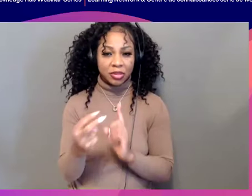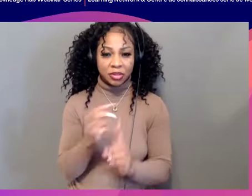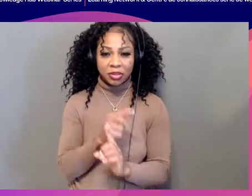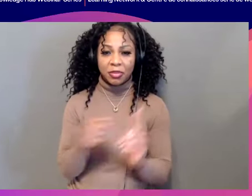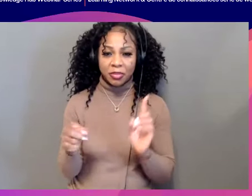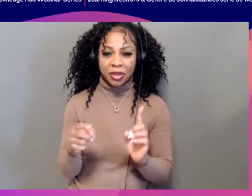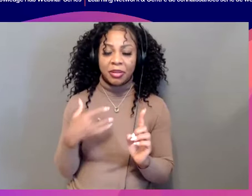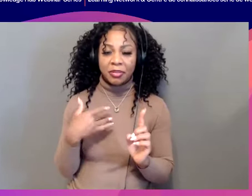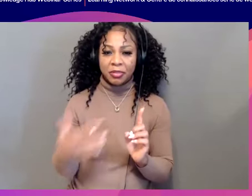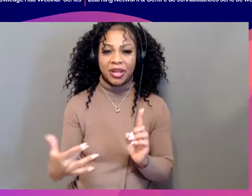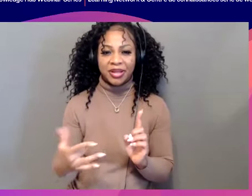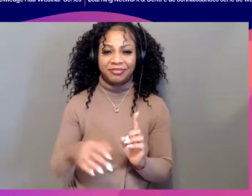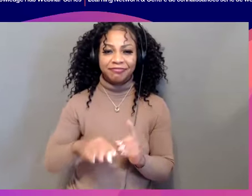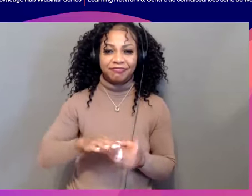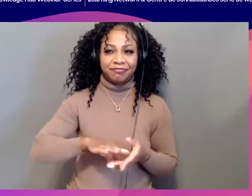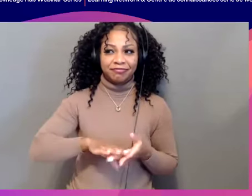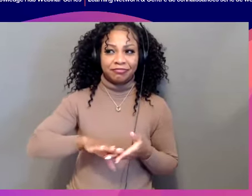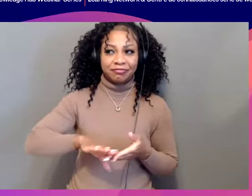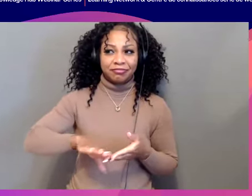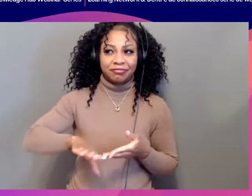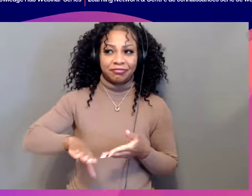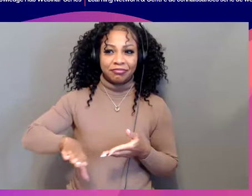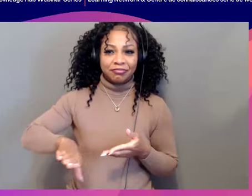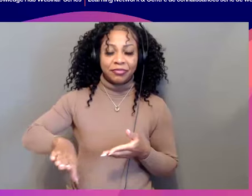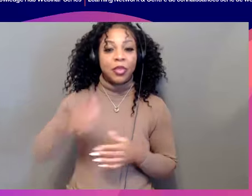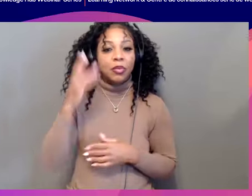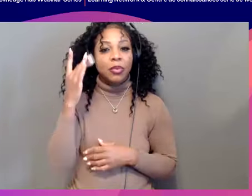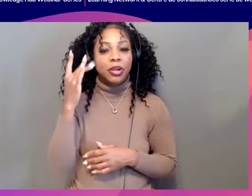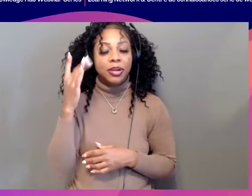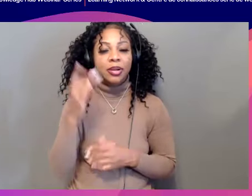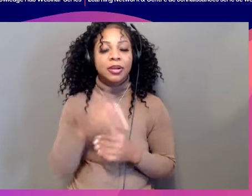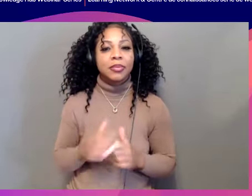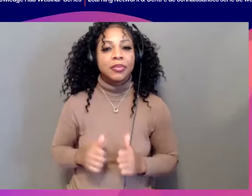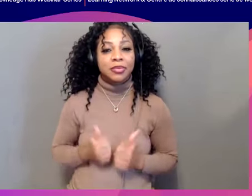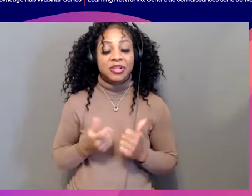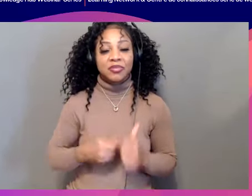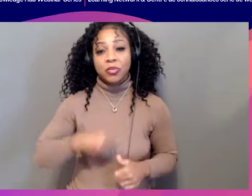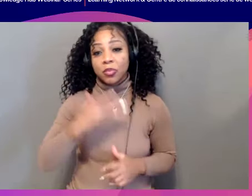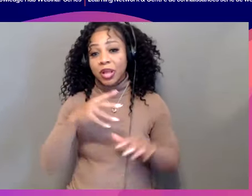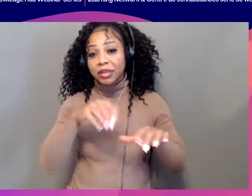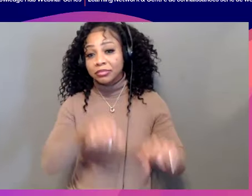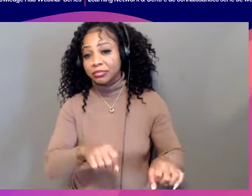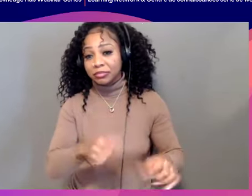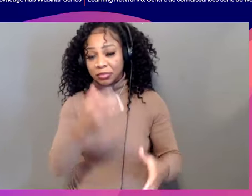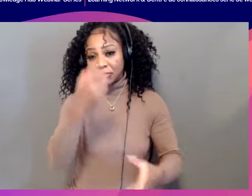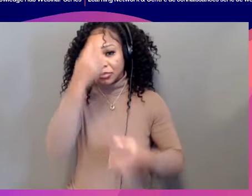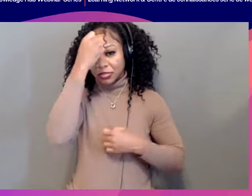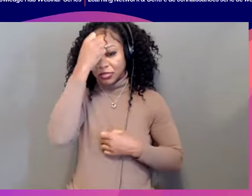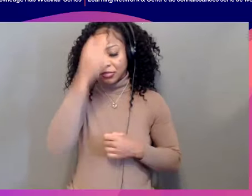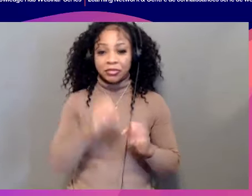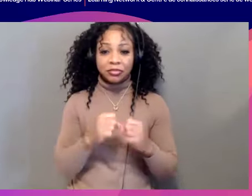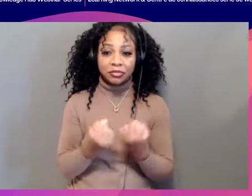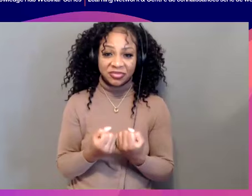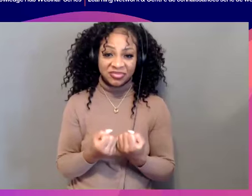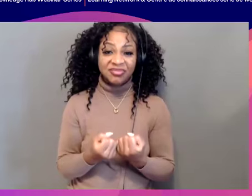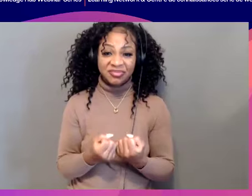silo, which I think is just because we live in this like white settler society that